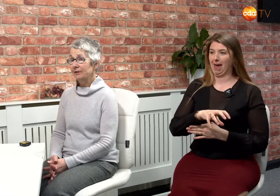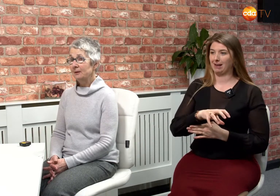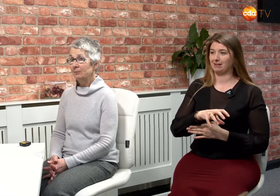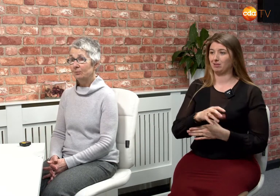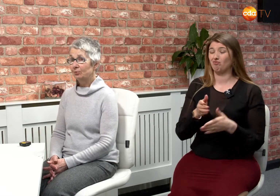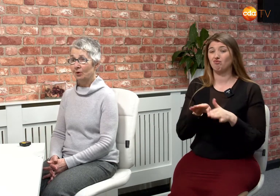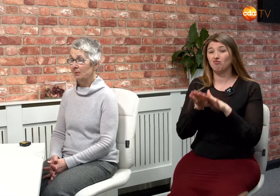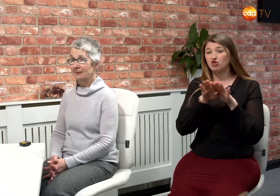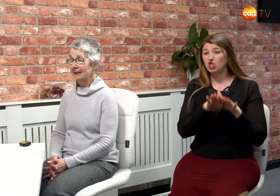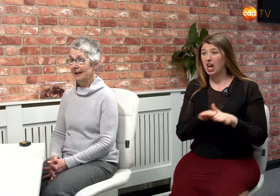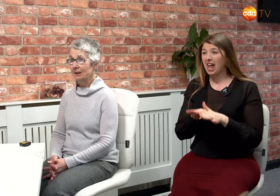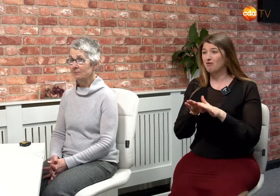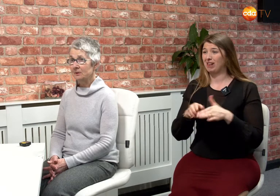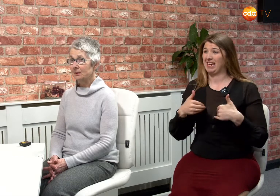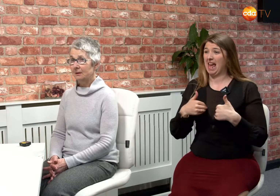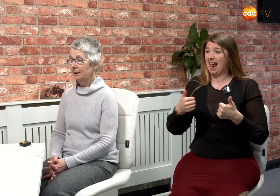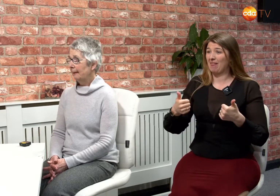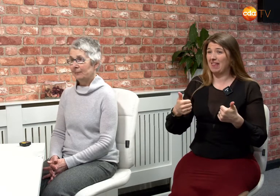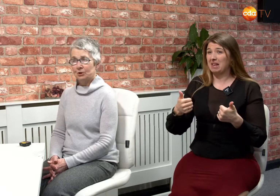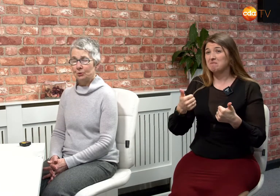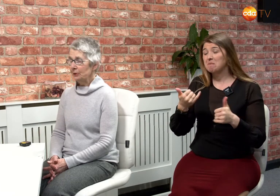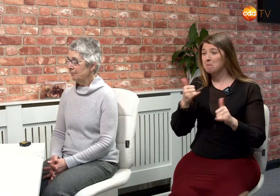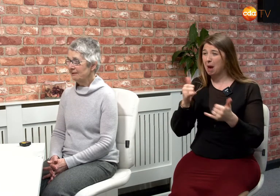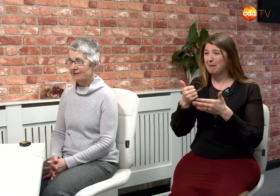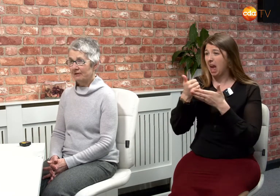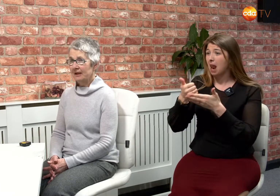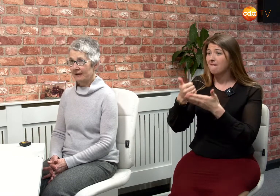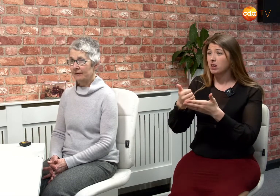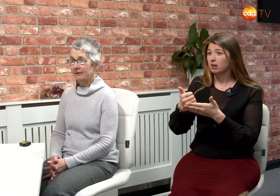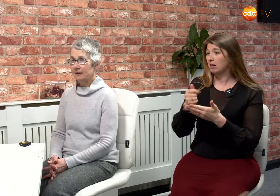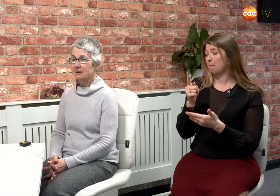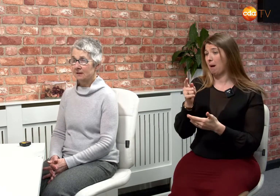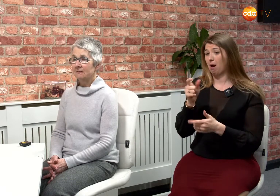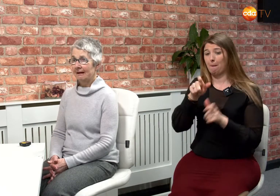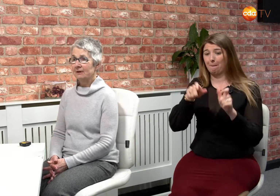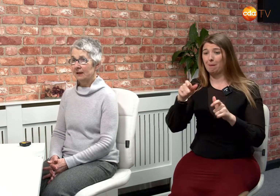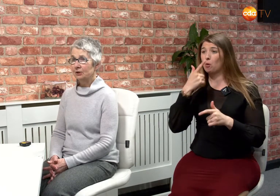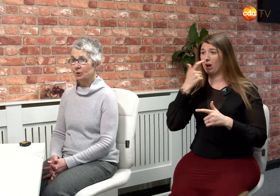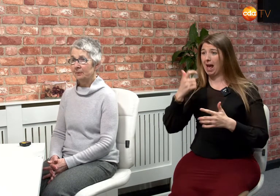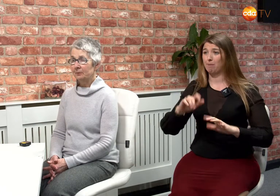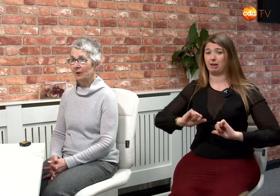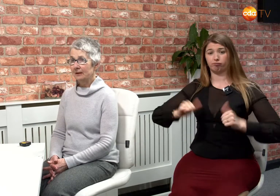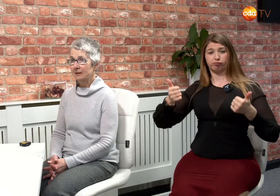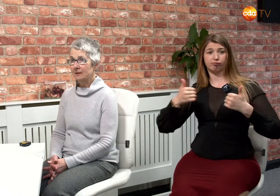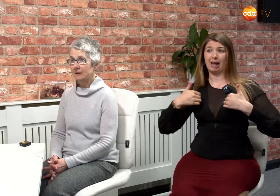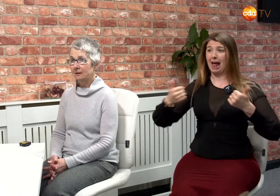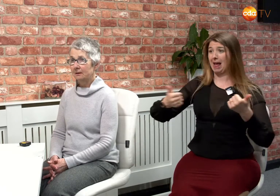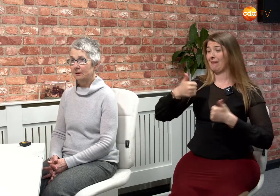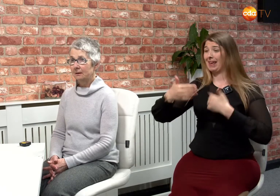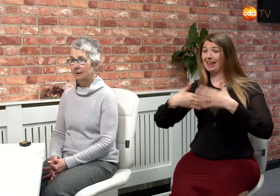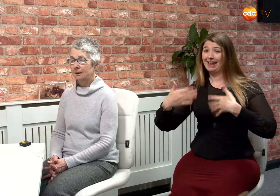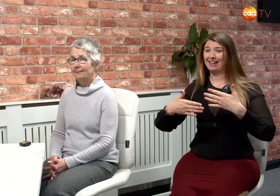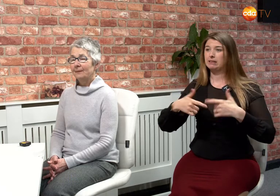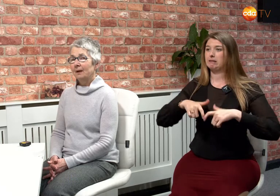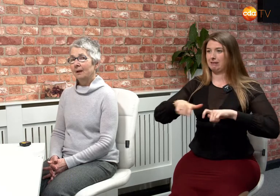being healthy probably helps, but you can be very healthy and still have an ectopic